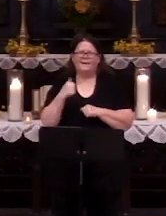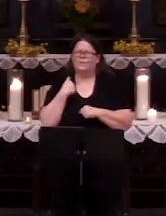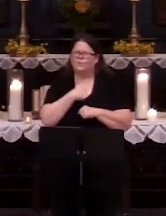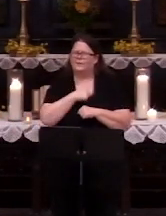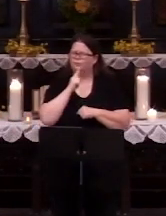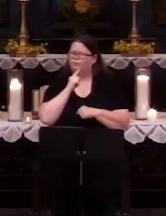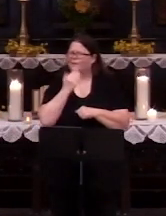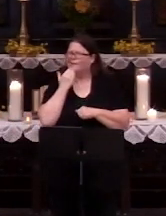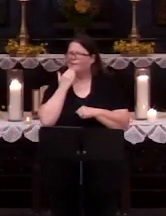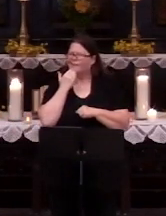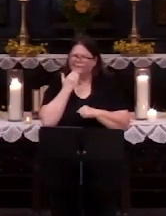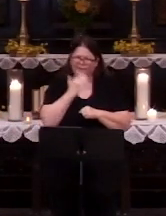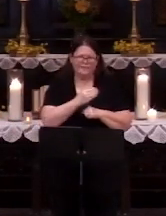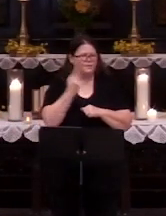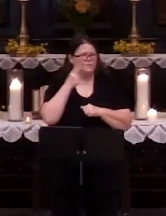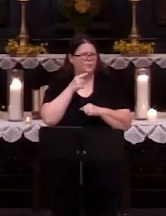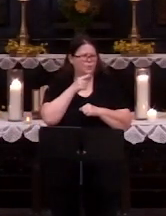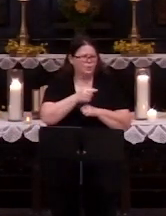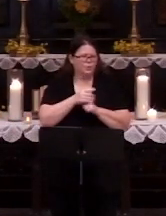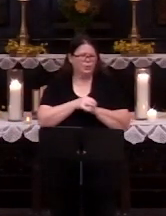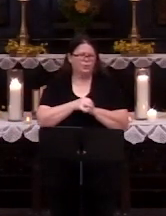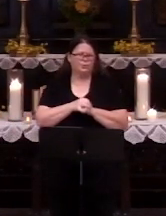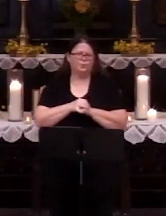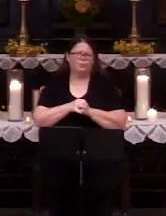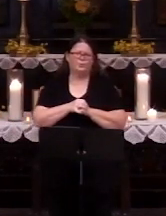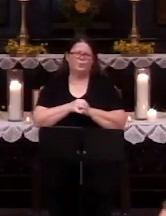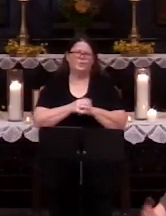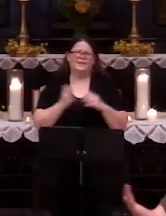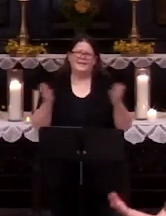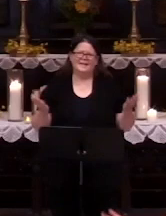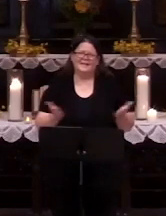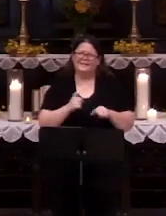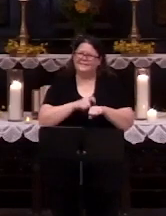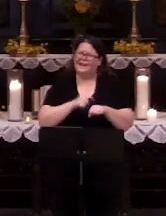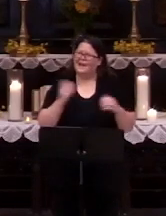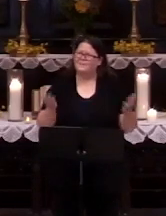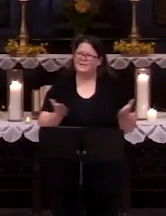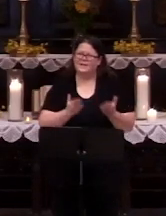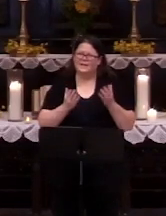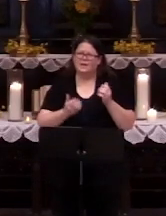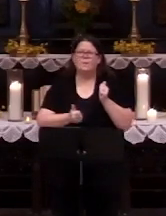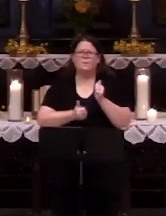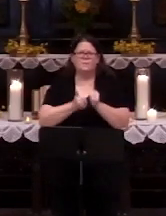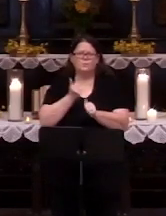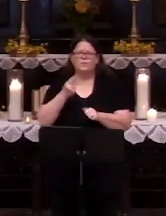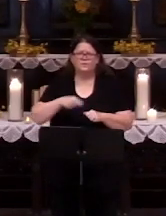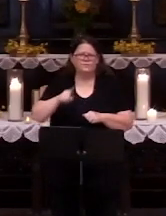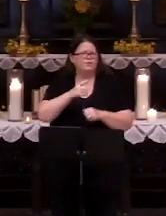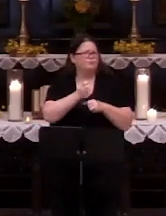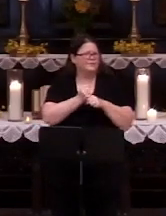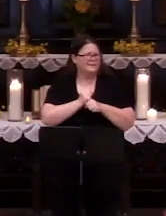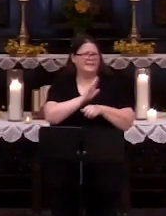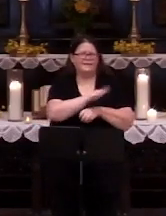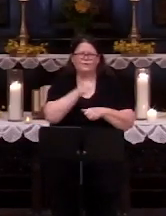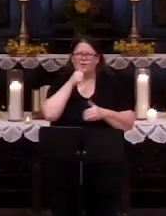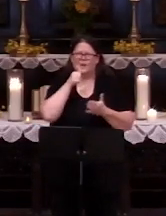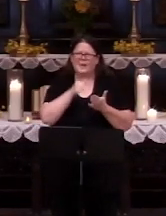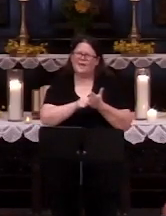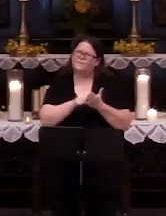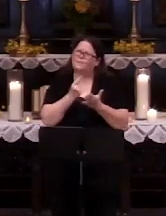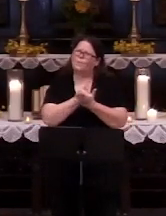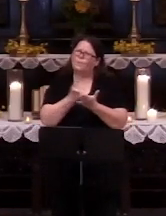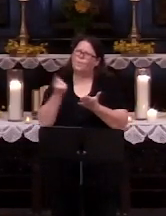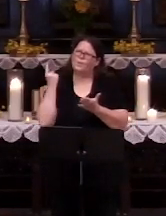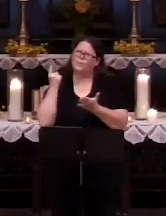We are grateful for you and for the time you have spent. Most of you got Reverend Nina's letter a week and a half